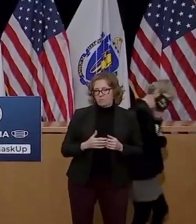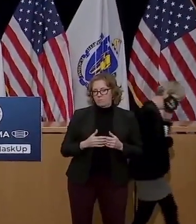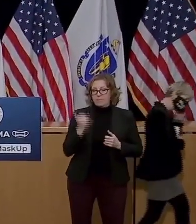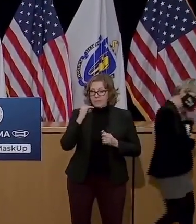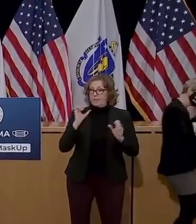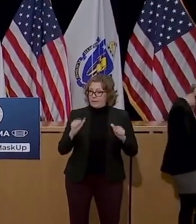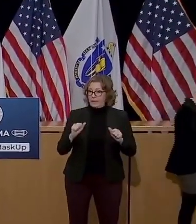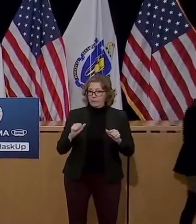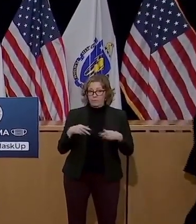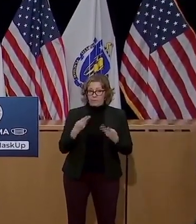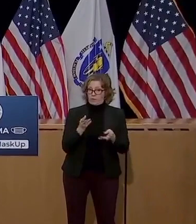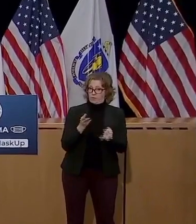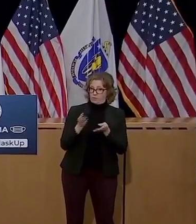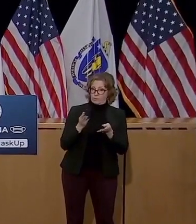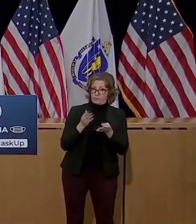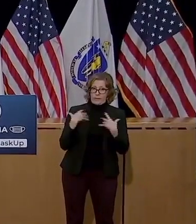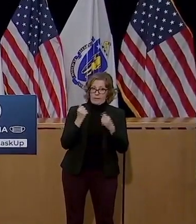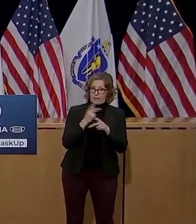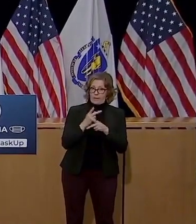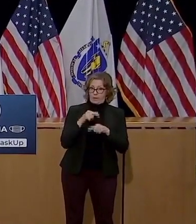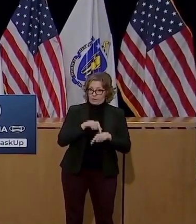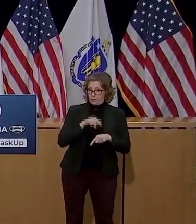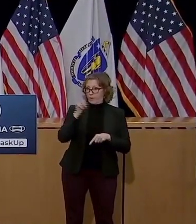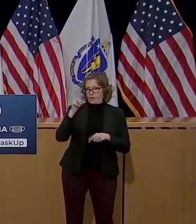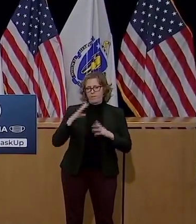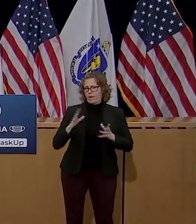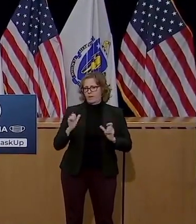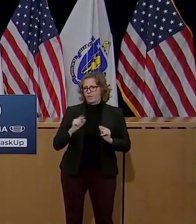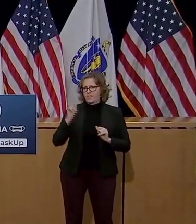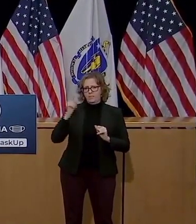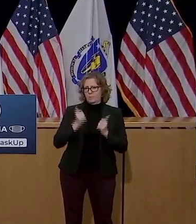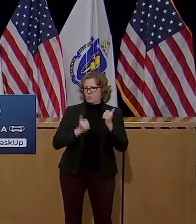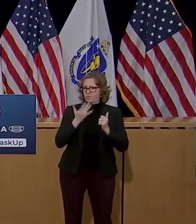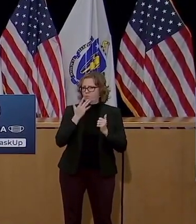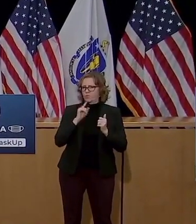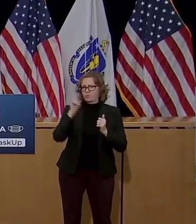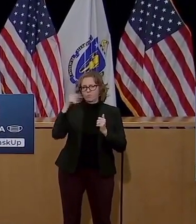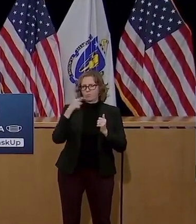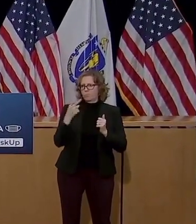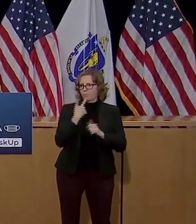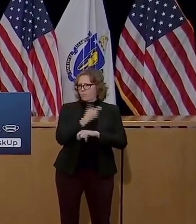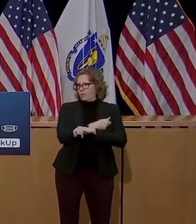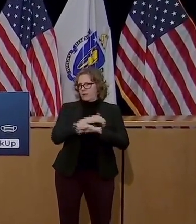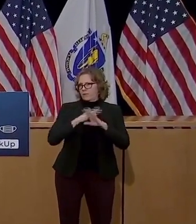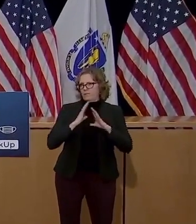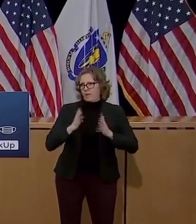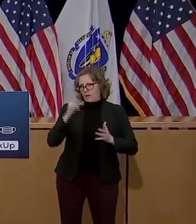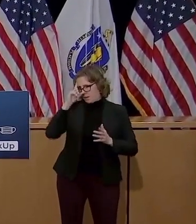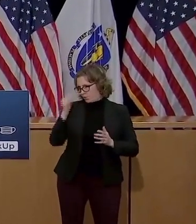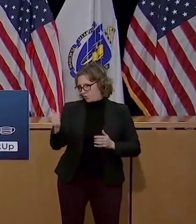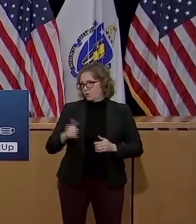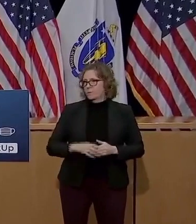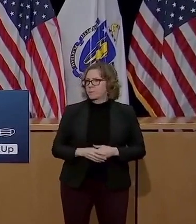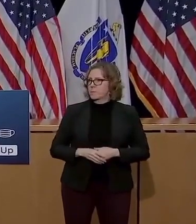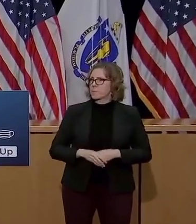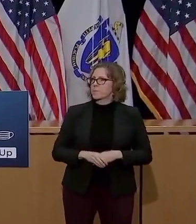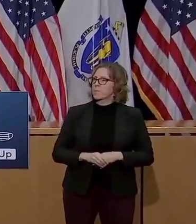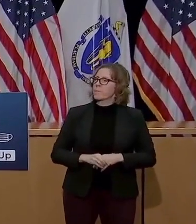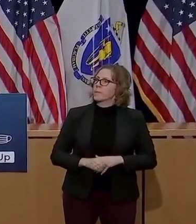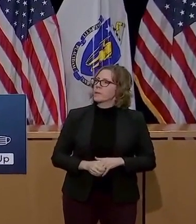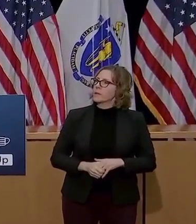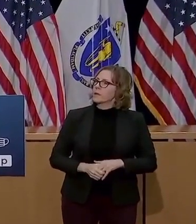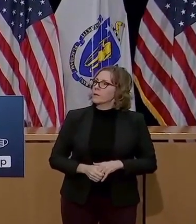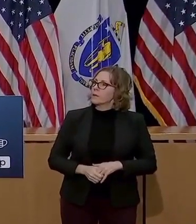That's fine. Governor, your administration had said at the start of the rollout that you plan to put 20% of doses aside